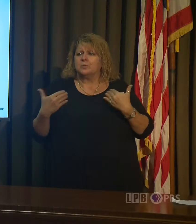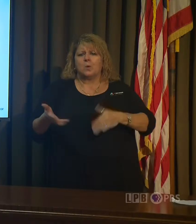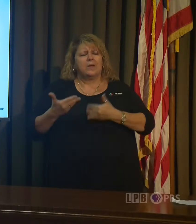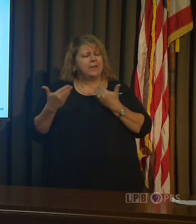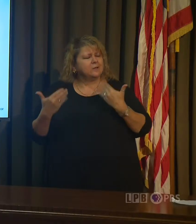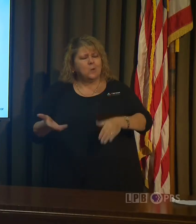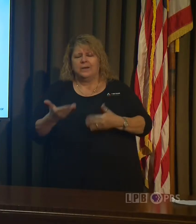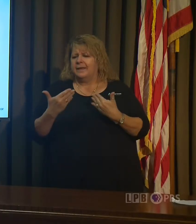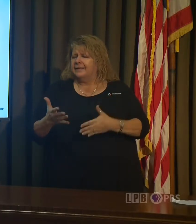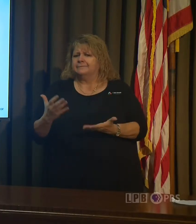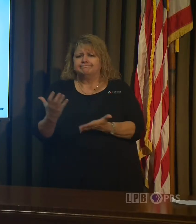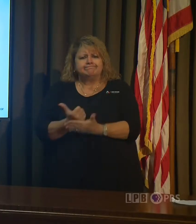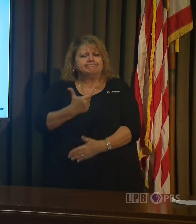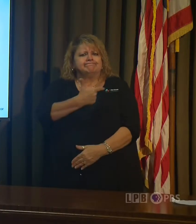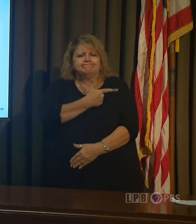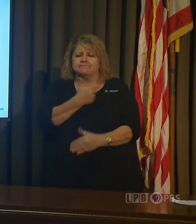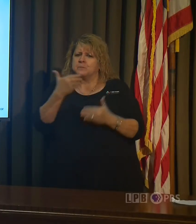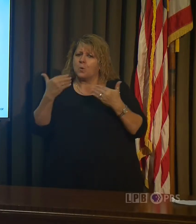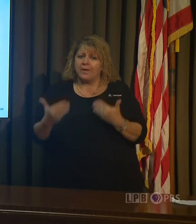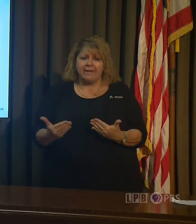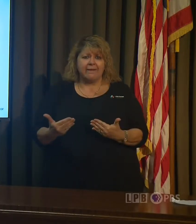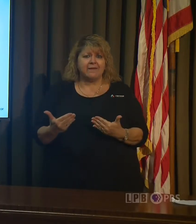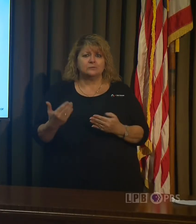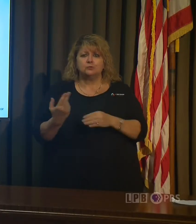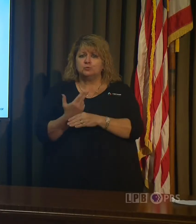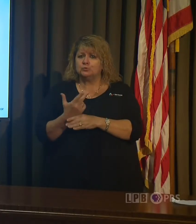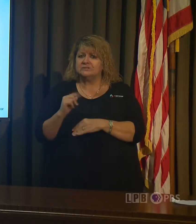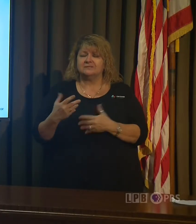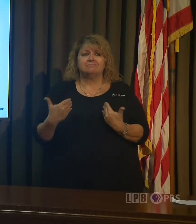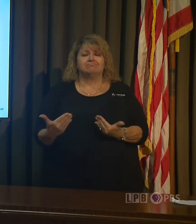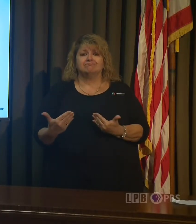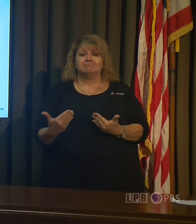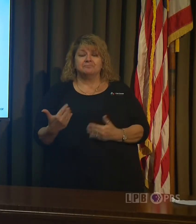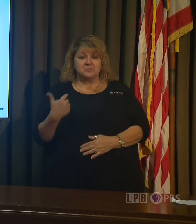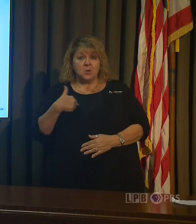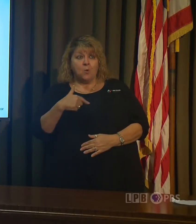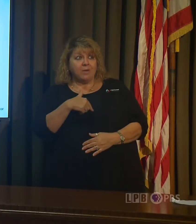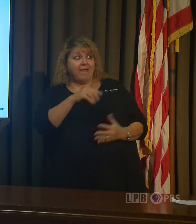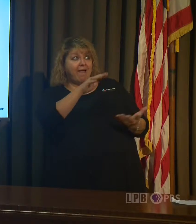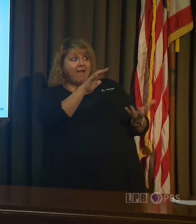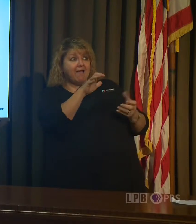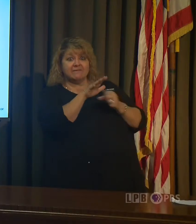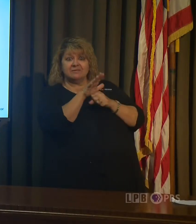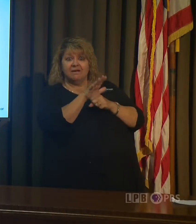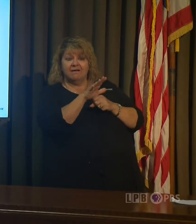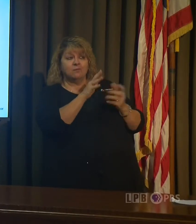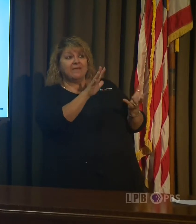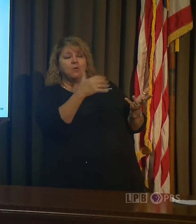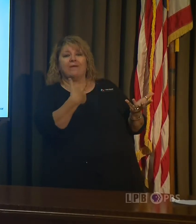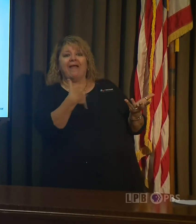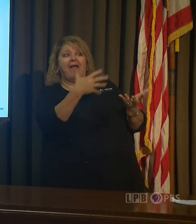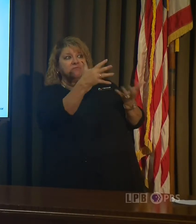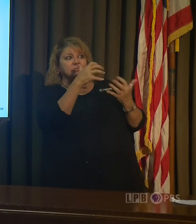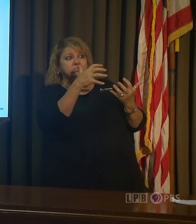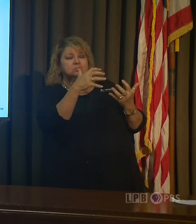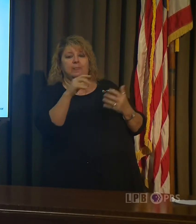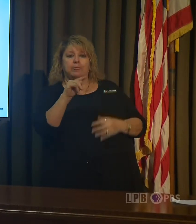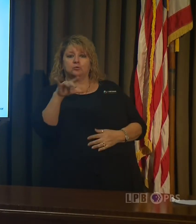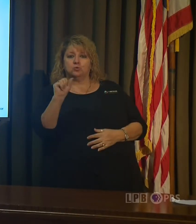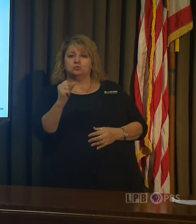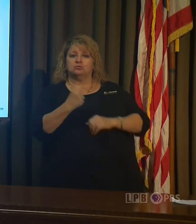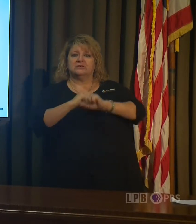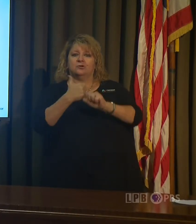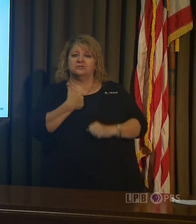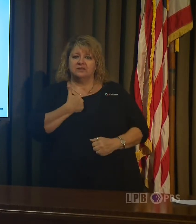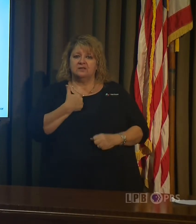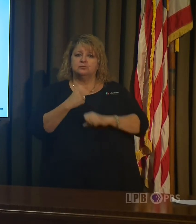avail themselves of those tools. Make no mistake, we have the tools now to protect ourselves and protect our families. And